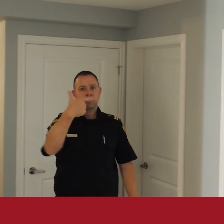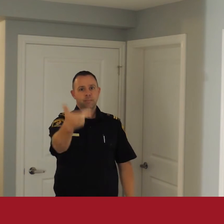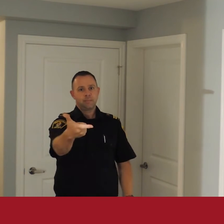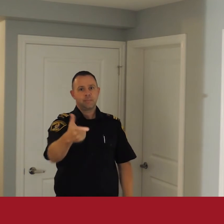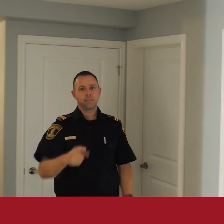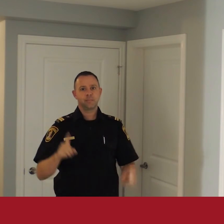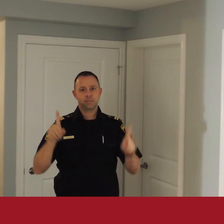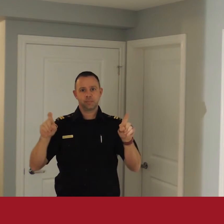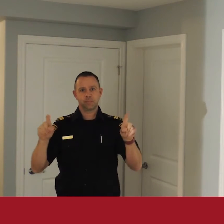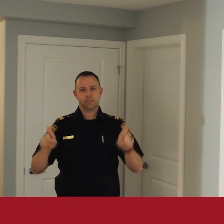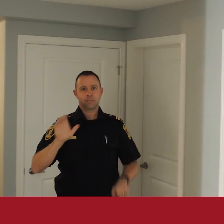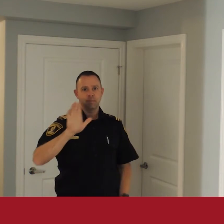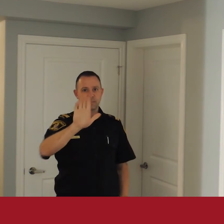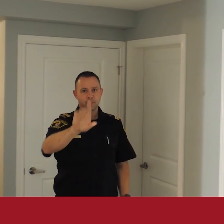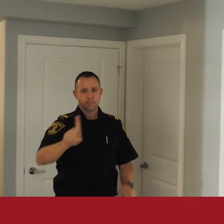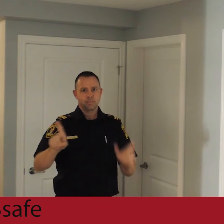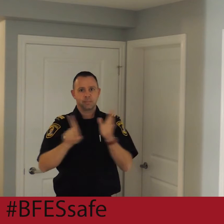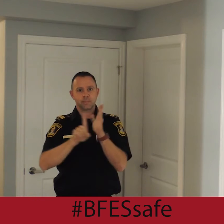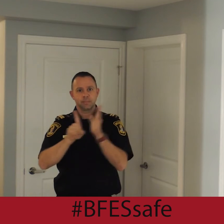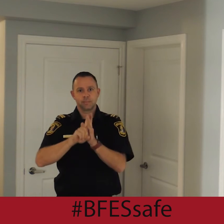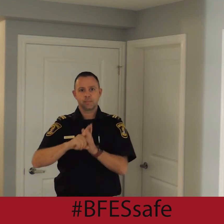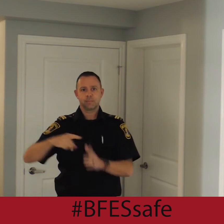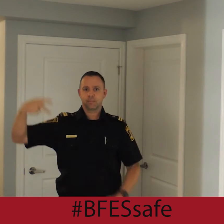The challenge for you is to test your alarms.